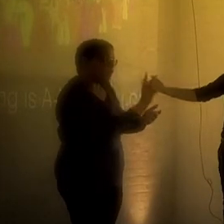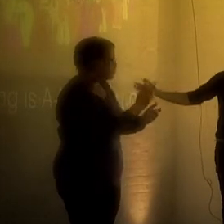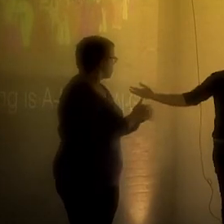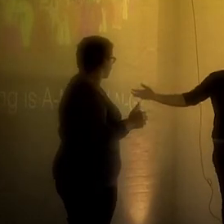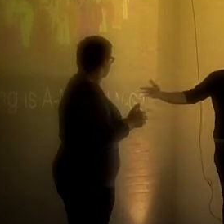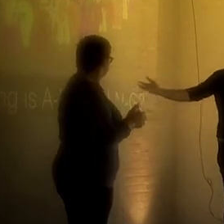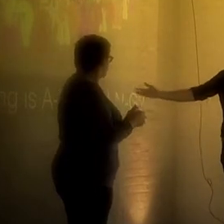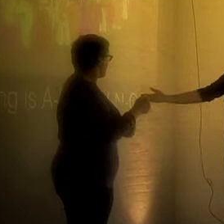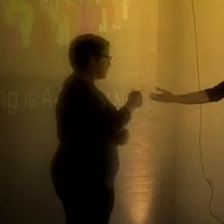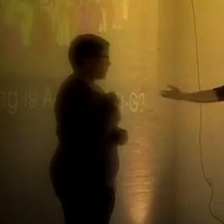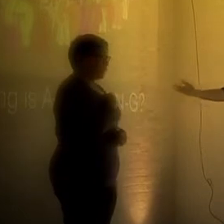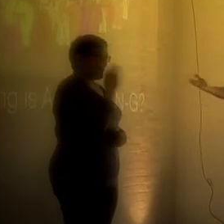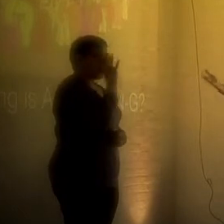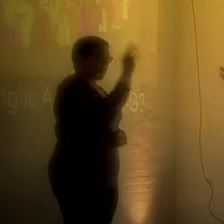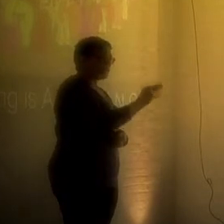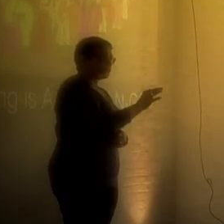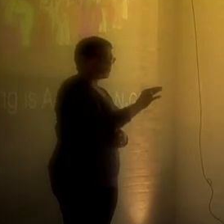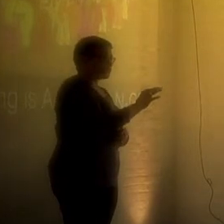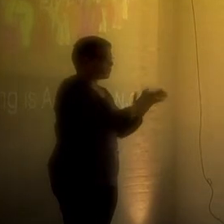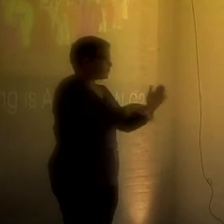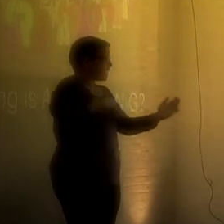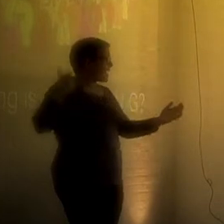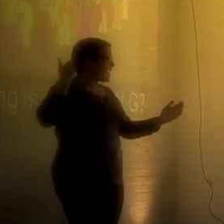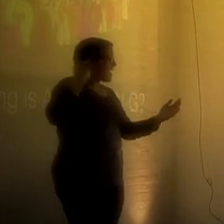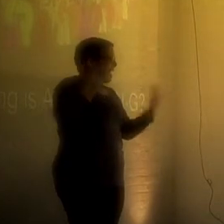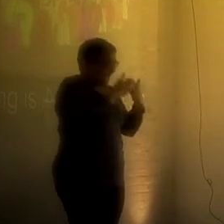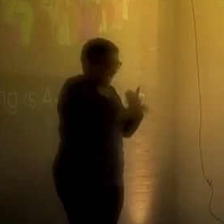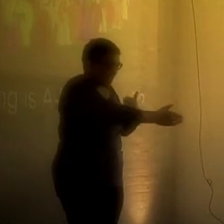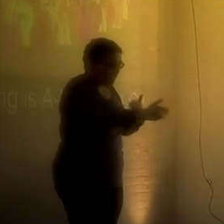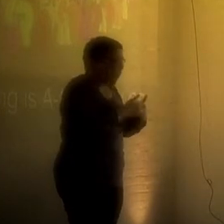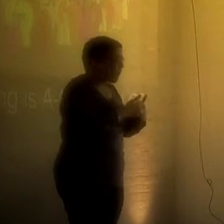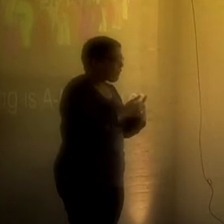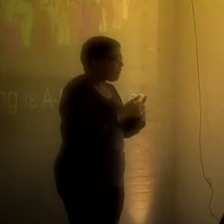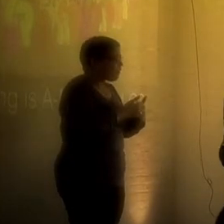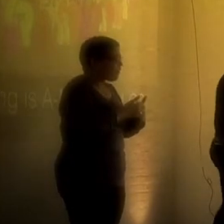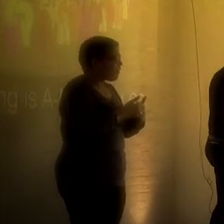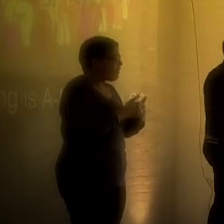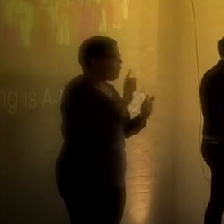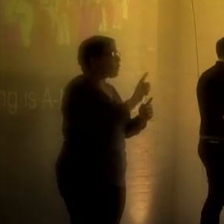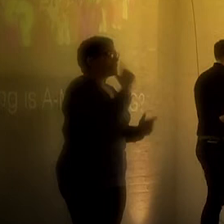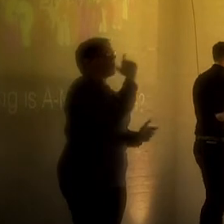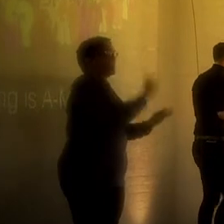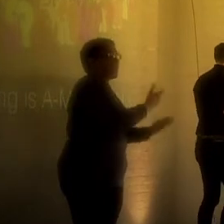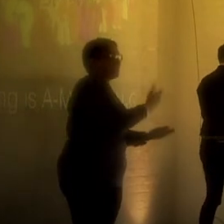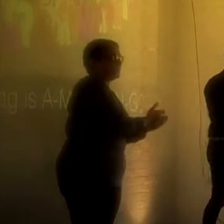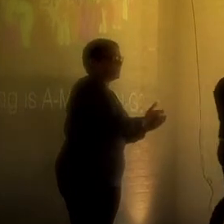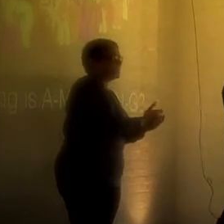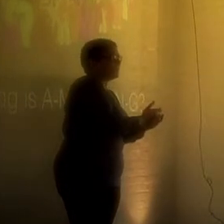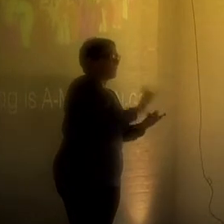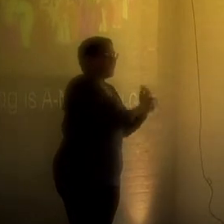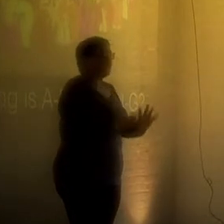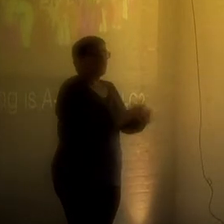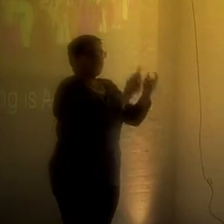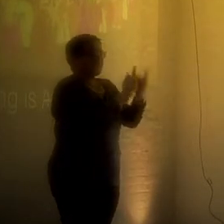So then my question with that then is, well, how long is amazing? How long does it have to be? Where does it have to happen? What does it have to be in order to be important?